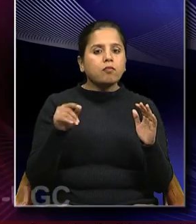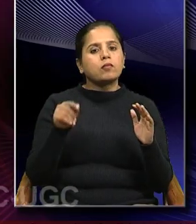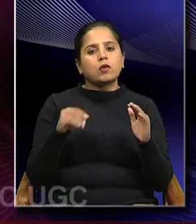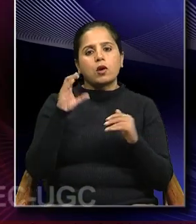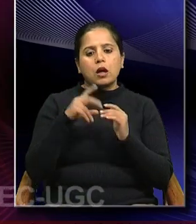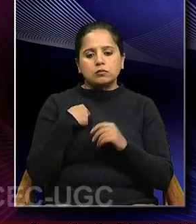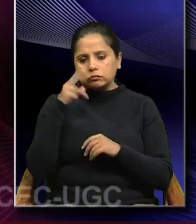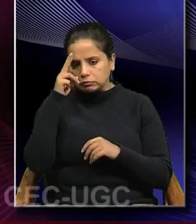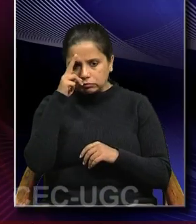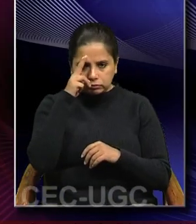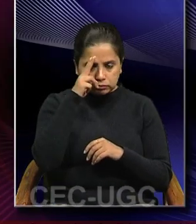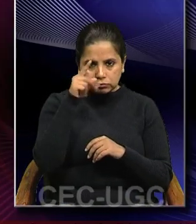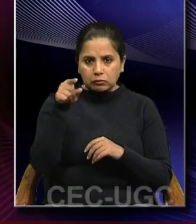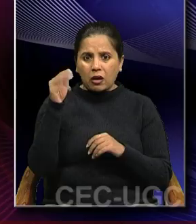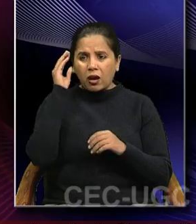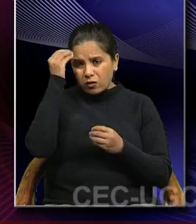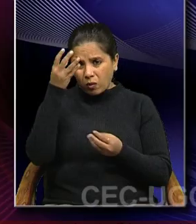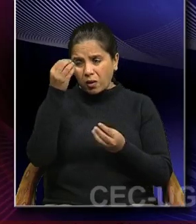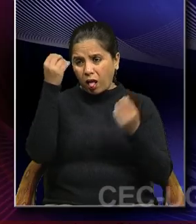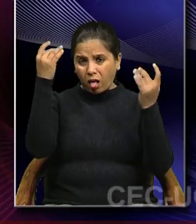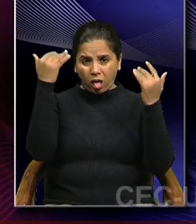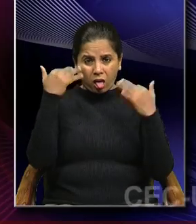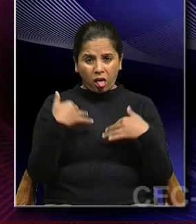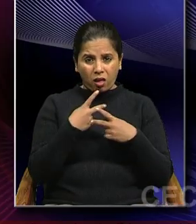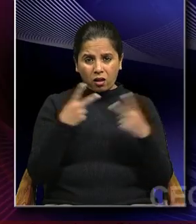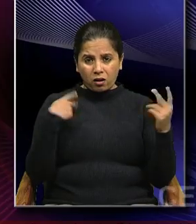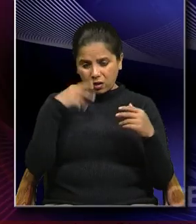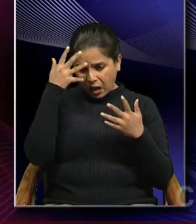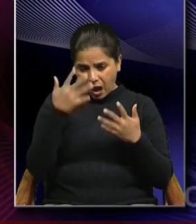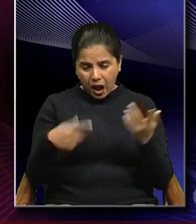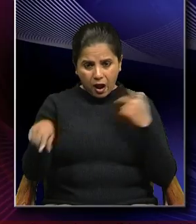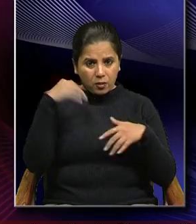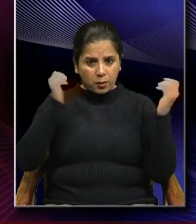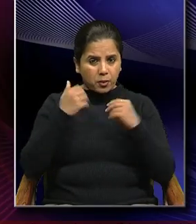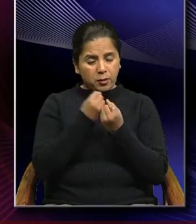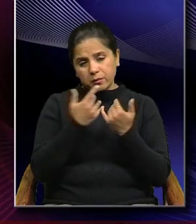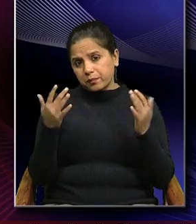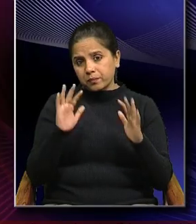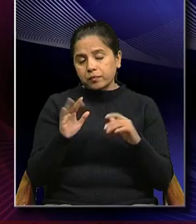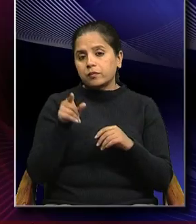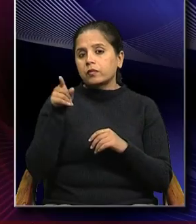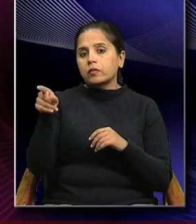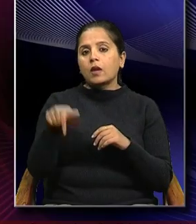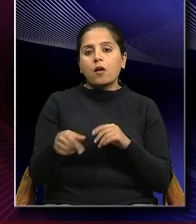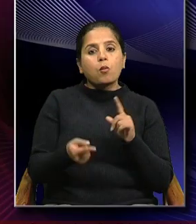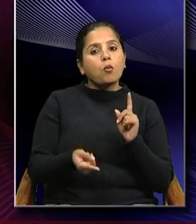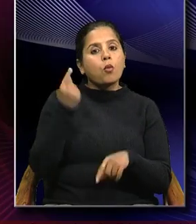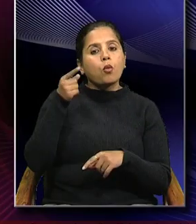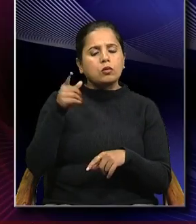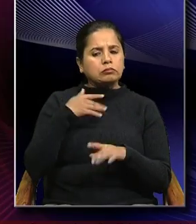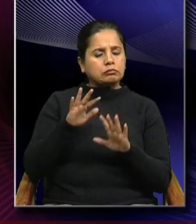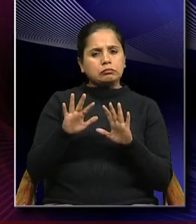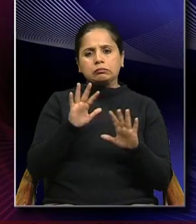consumers are flooded with the information, the customers are flooded with the information, and they have increased